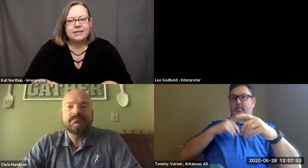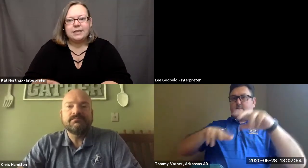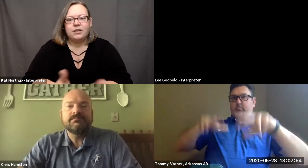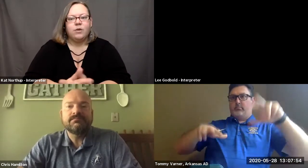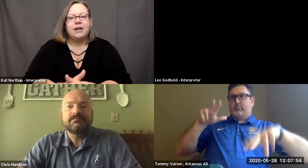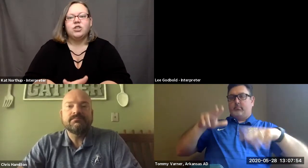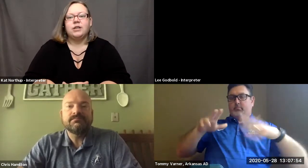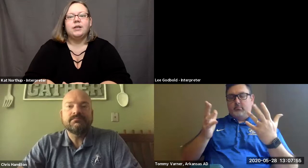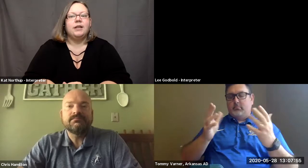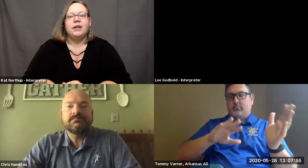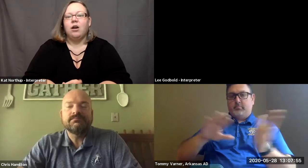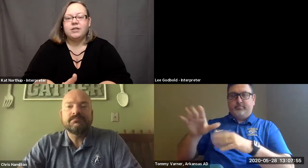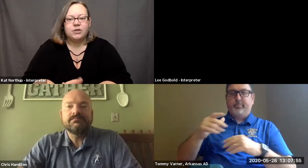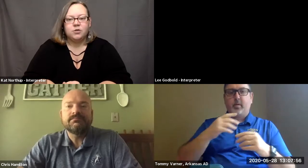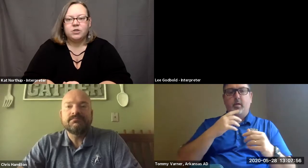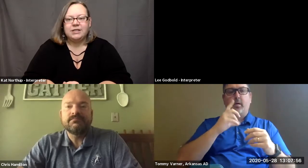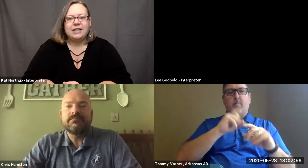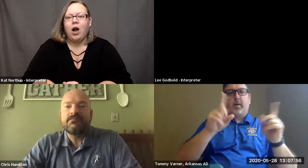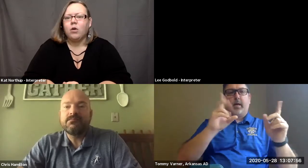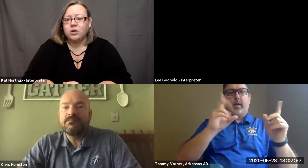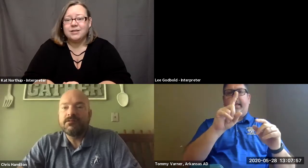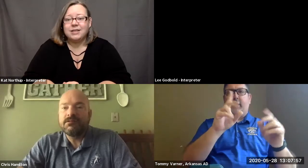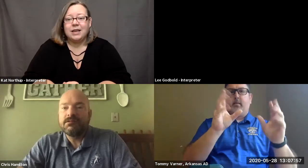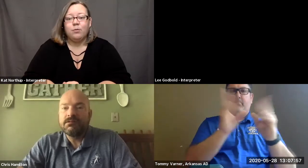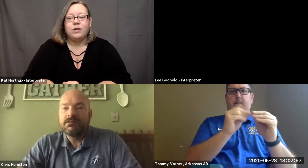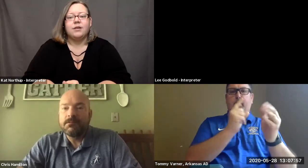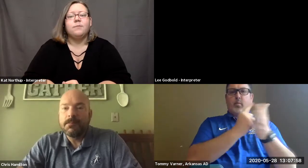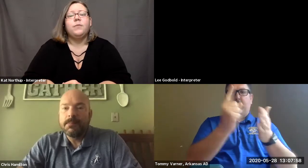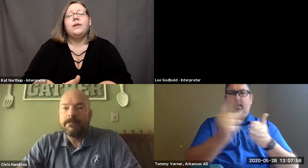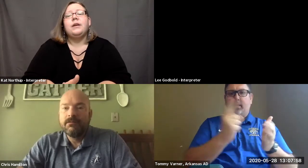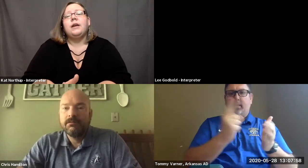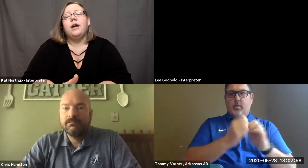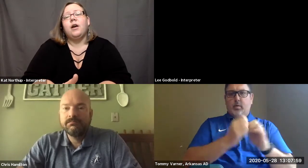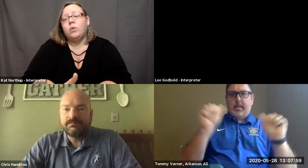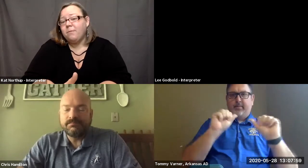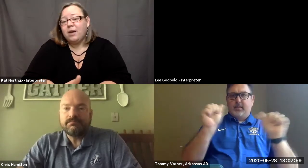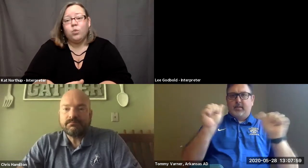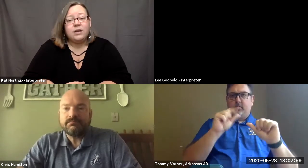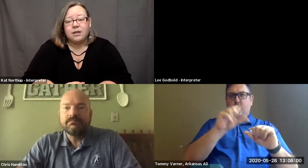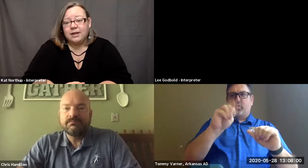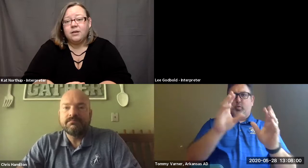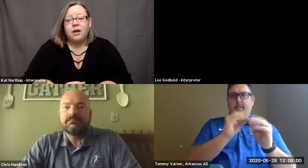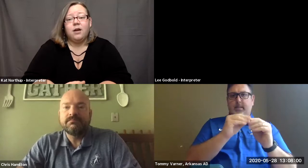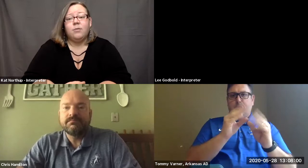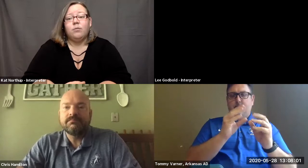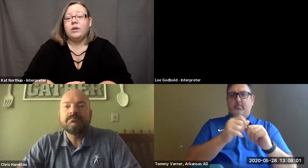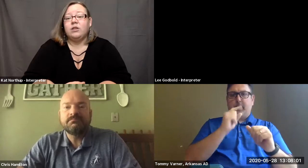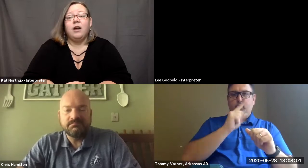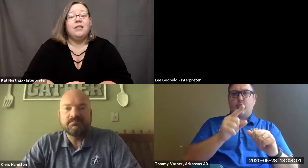in-person interaction, and then on Zoom, just that awkwardness that came with it. We met weekly with our